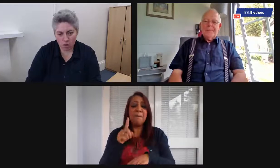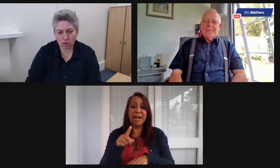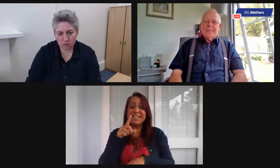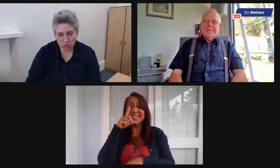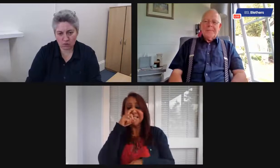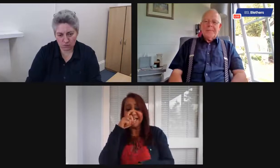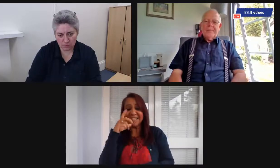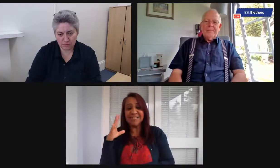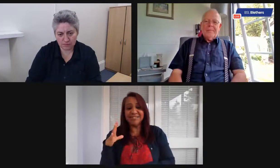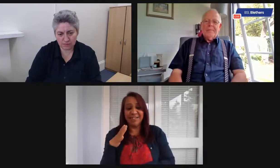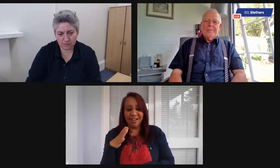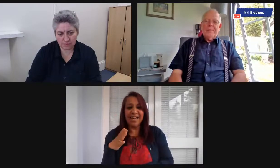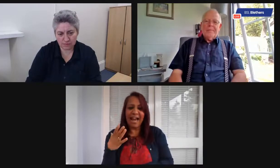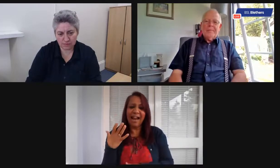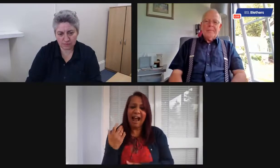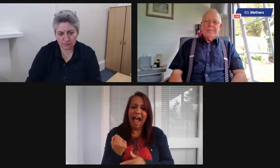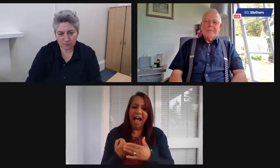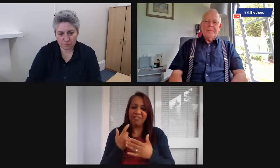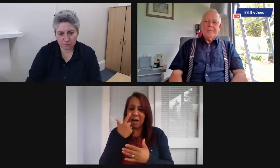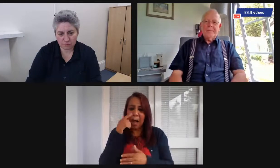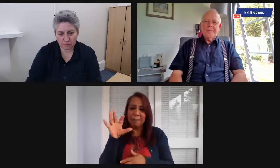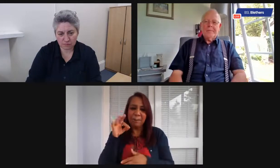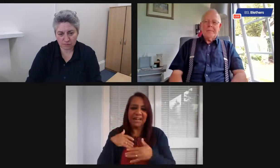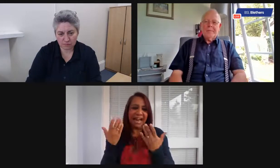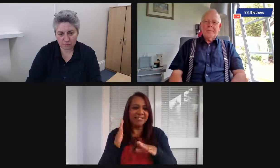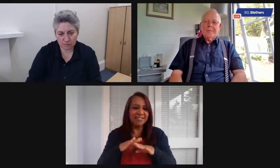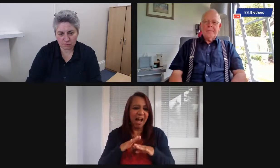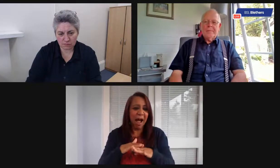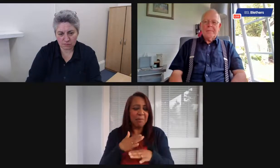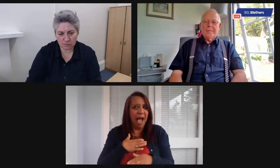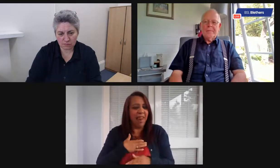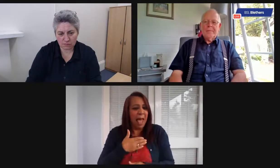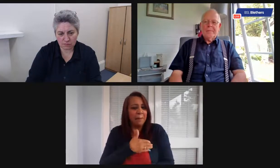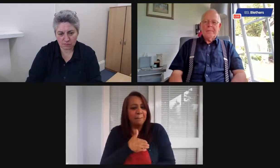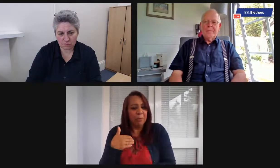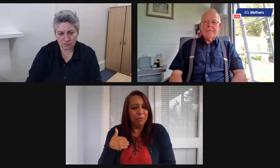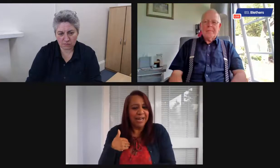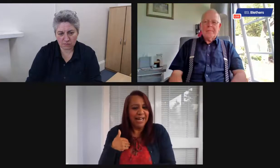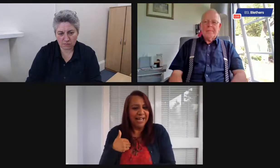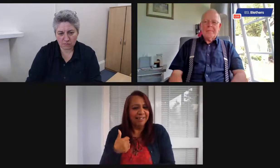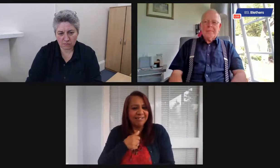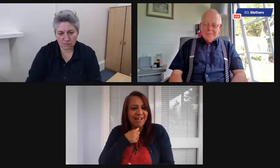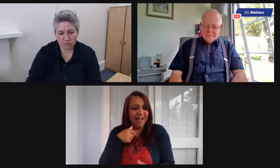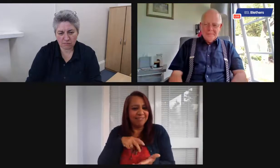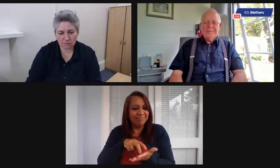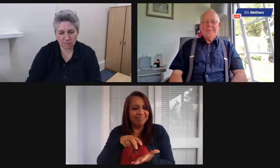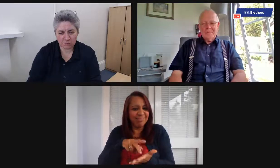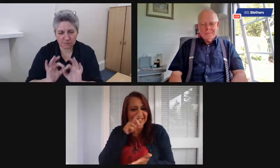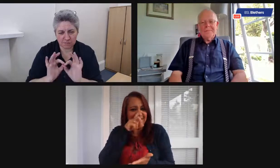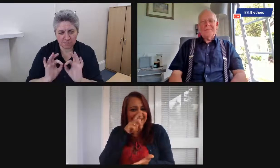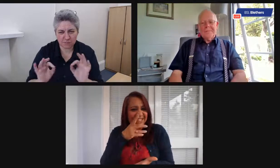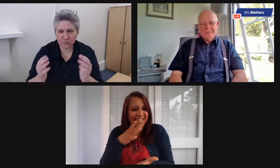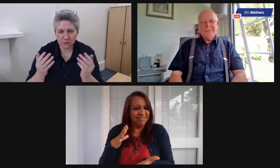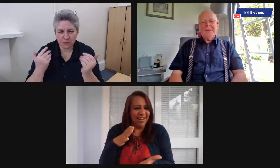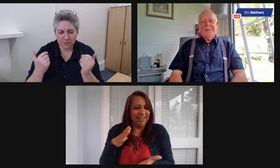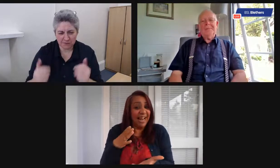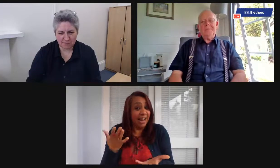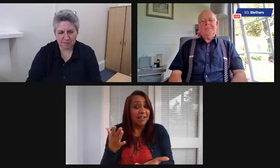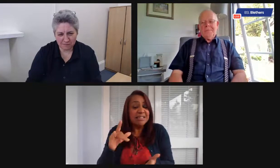really is because I'm working during the day. But on a Saturday and a Sunday, and sometimes maybe on a Monday, I go out in